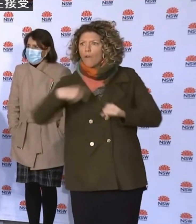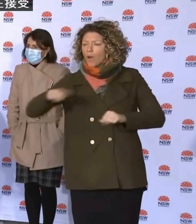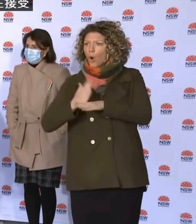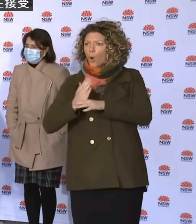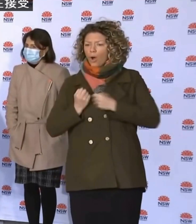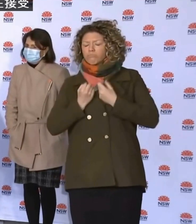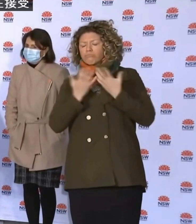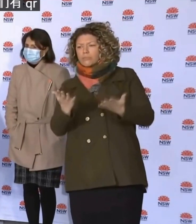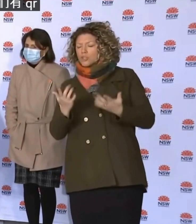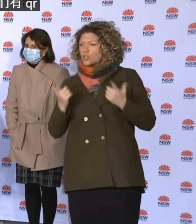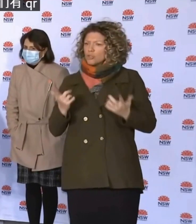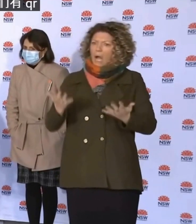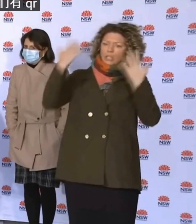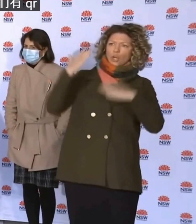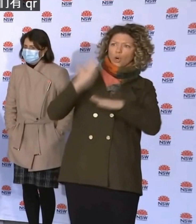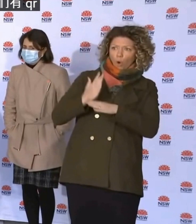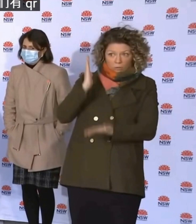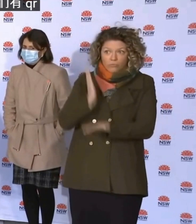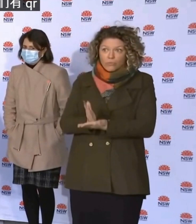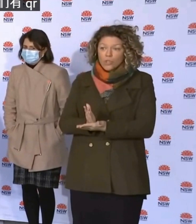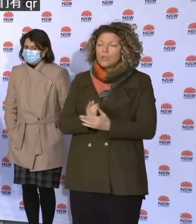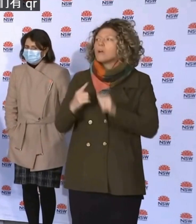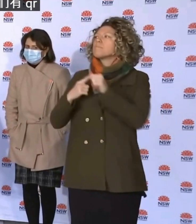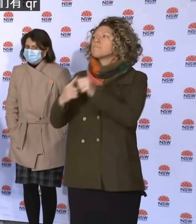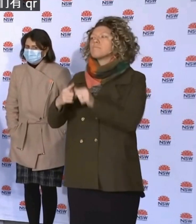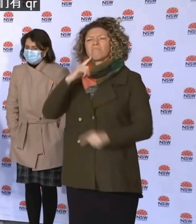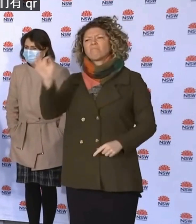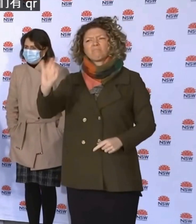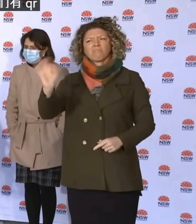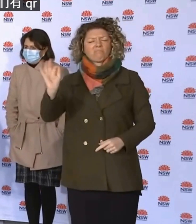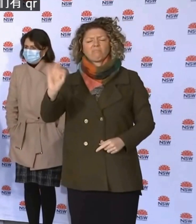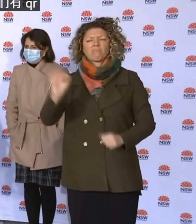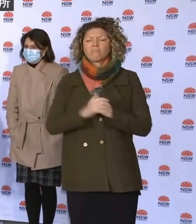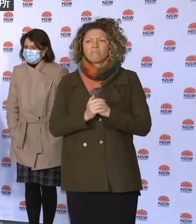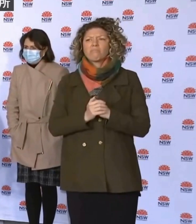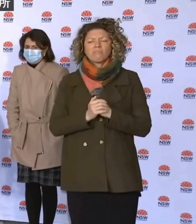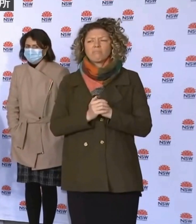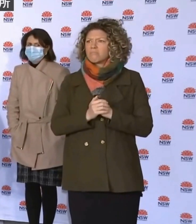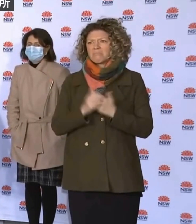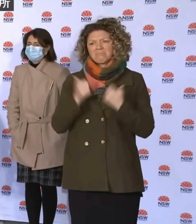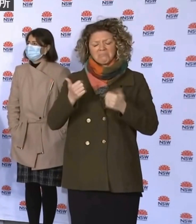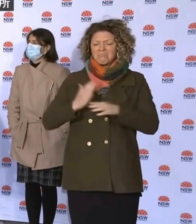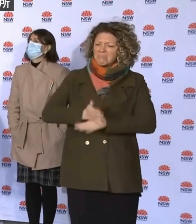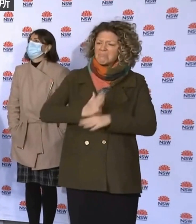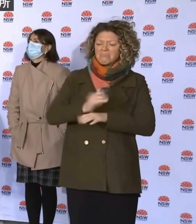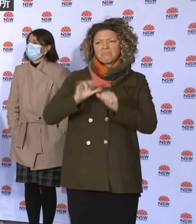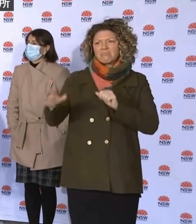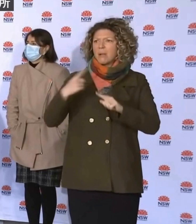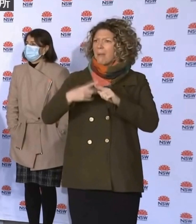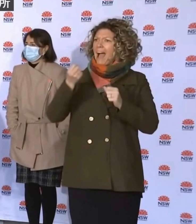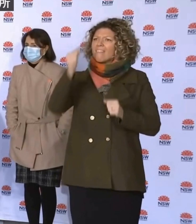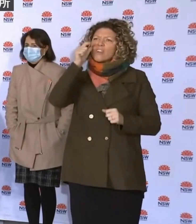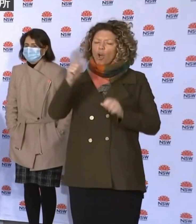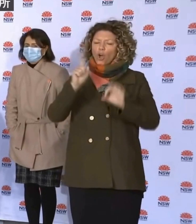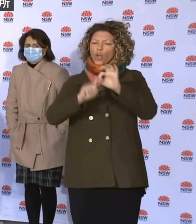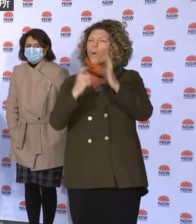Clearly, we are taking we're very pleased with the fact that we've got the QR system, and the